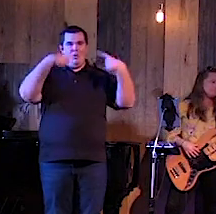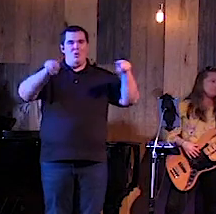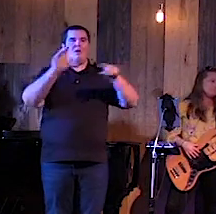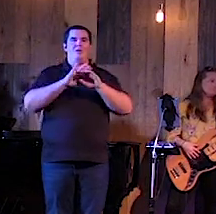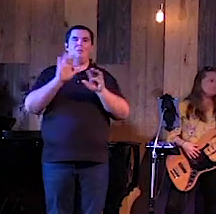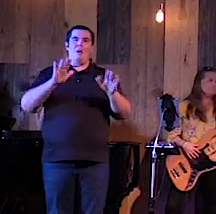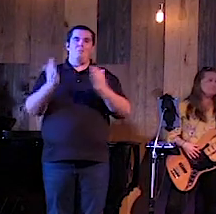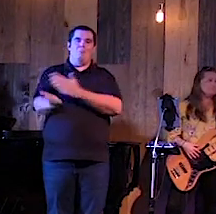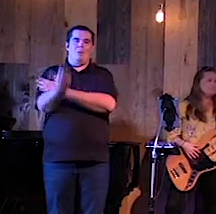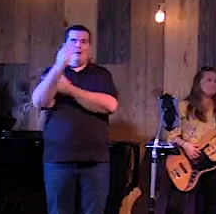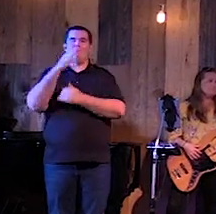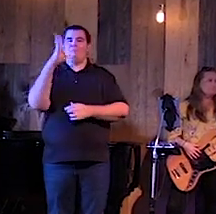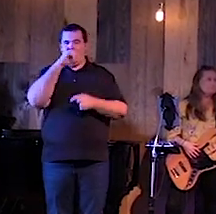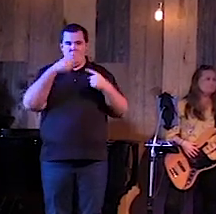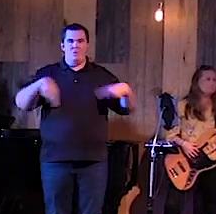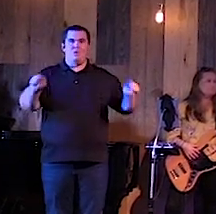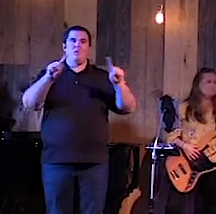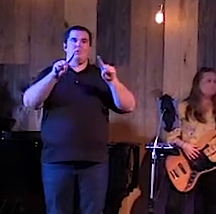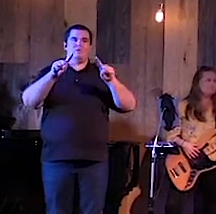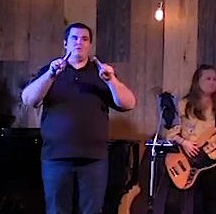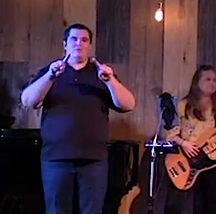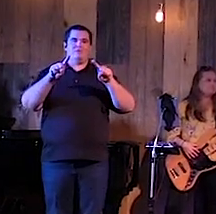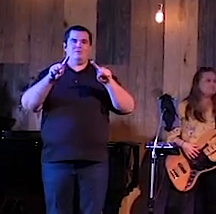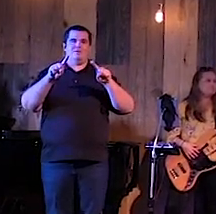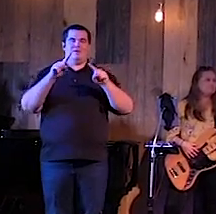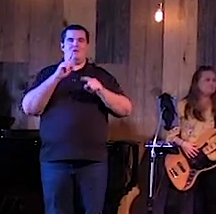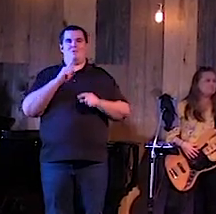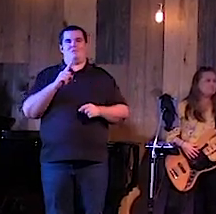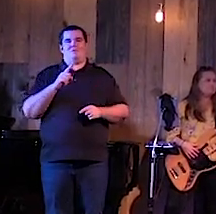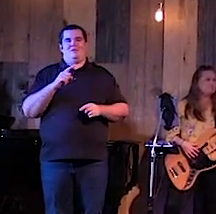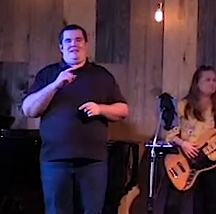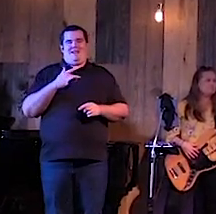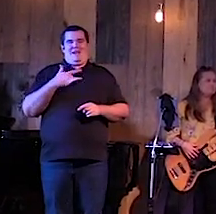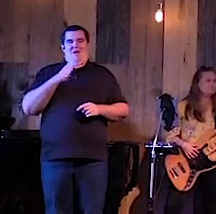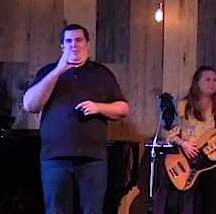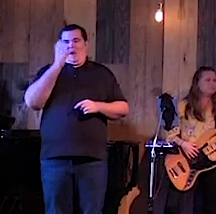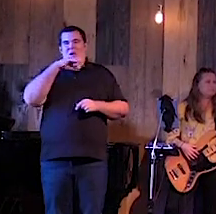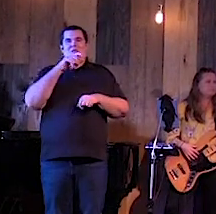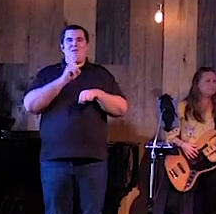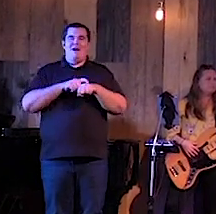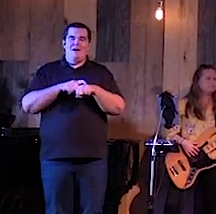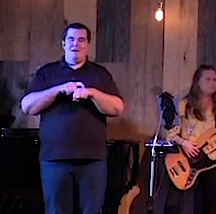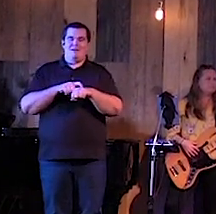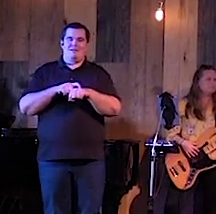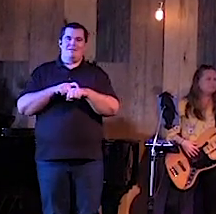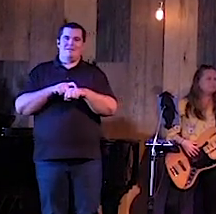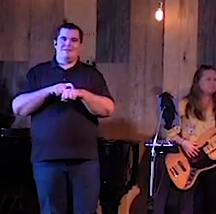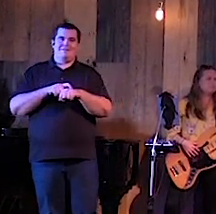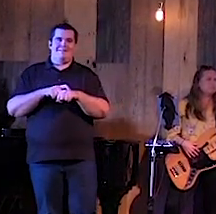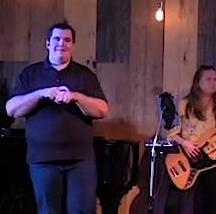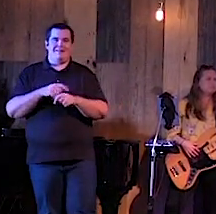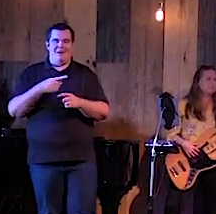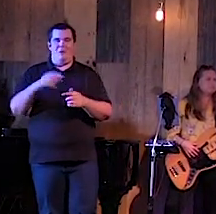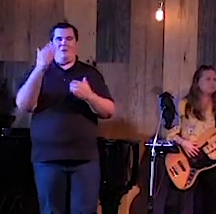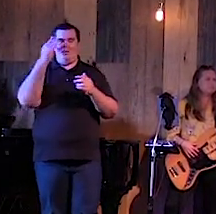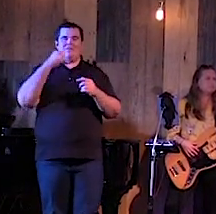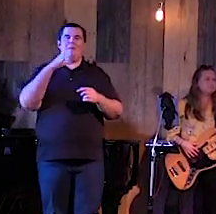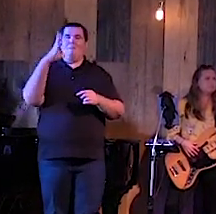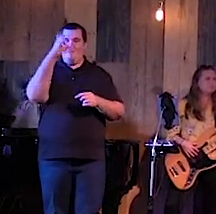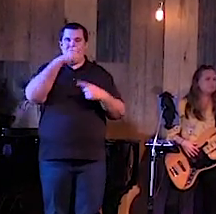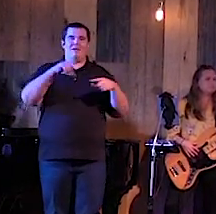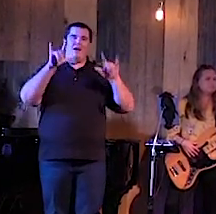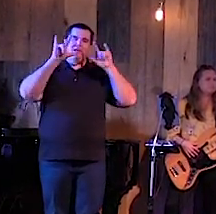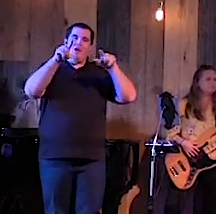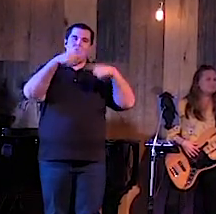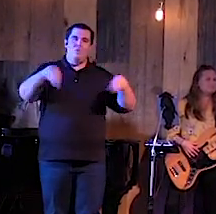Sunday mornings. It's been kind of a weird time. And I just want you all to know that we miss you and love